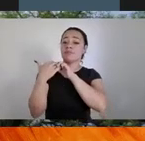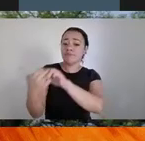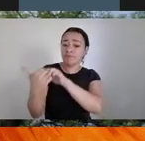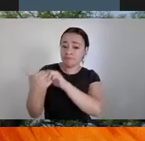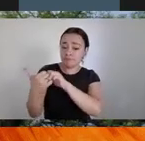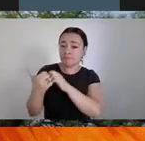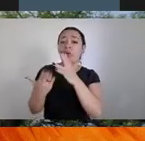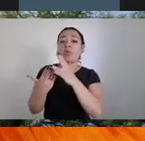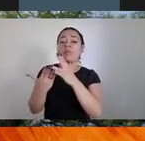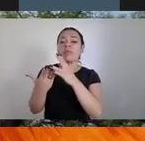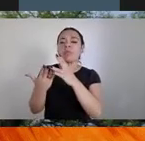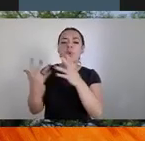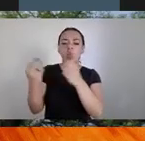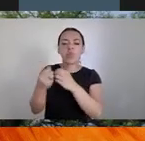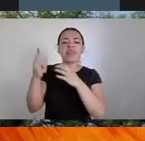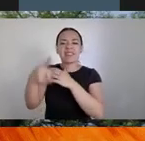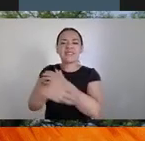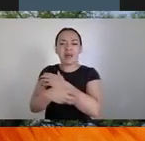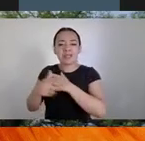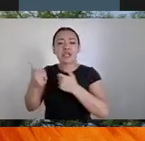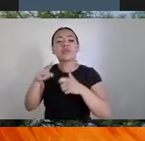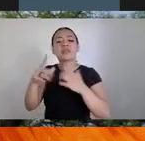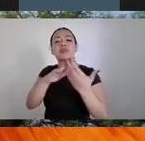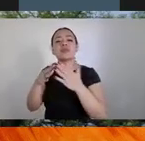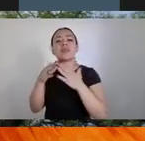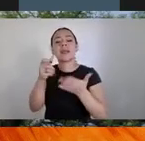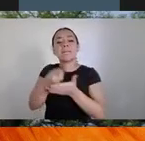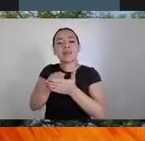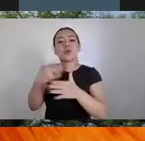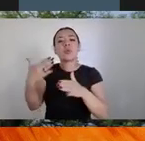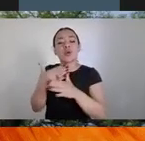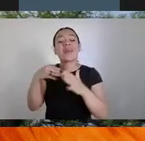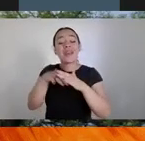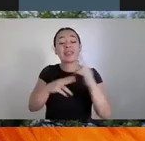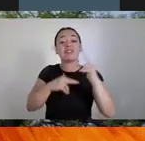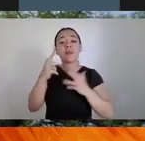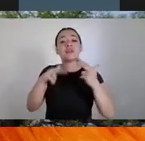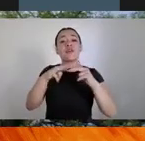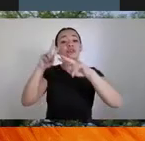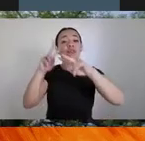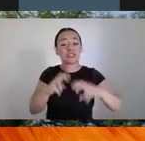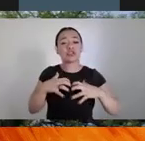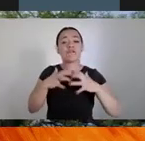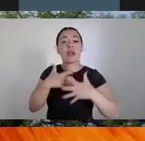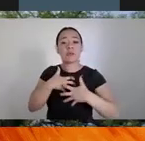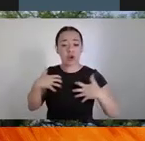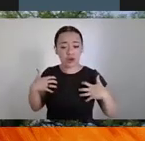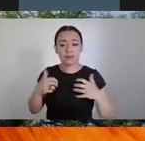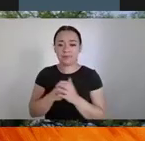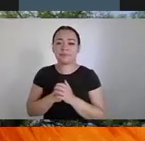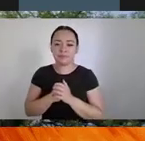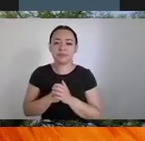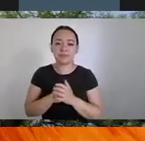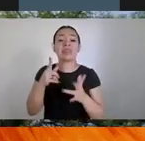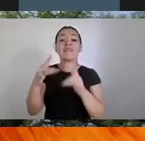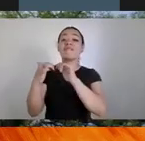Project and used this community-based work in the development of his research framework. The